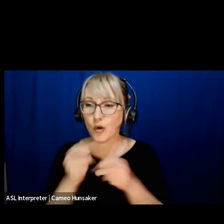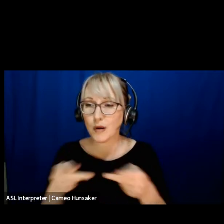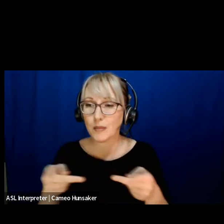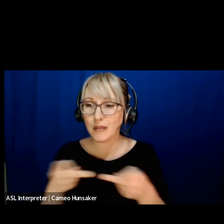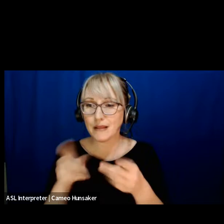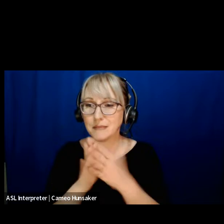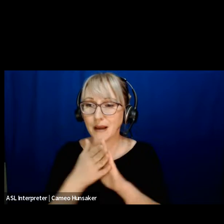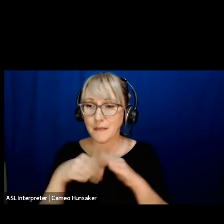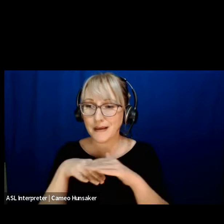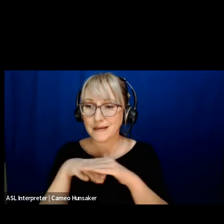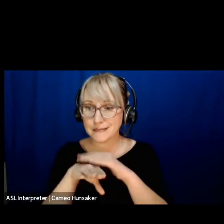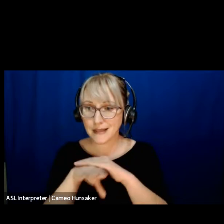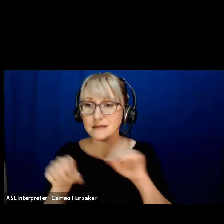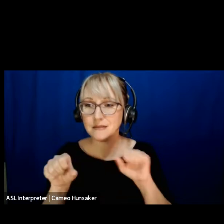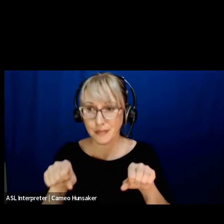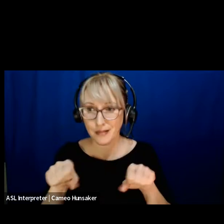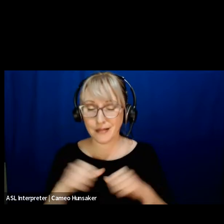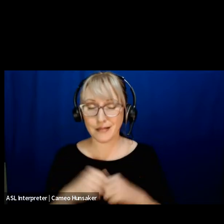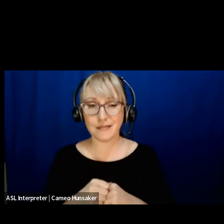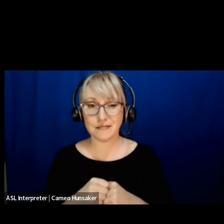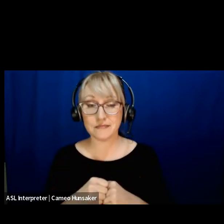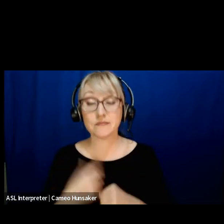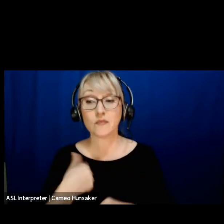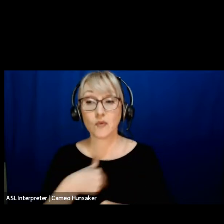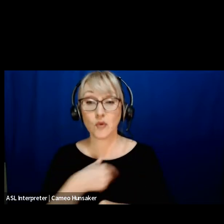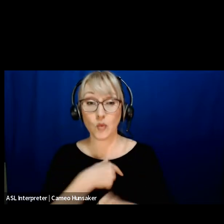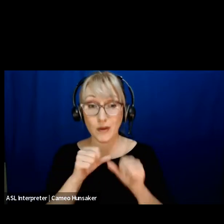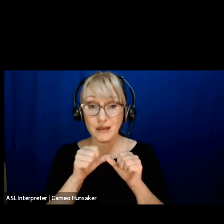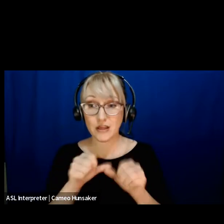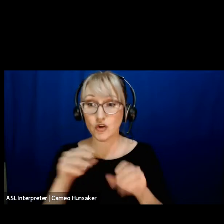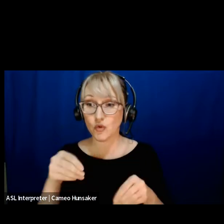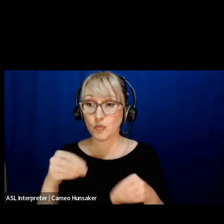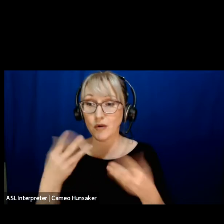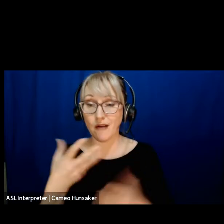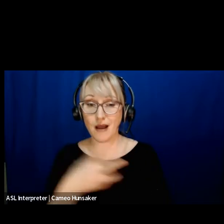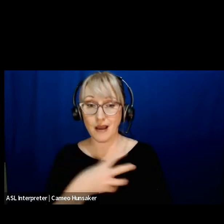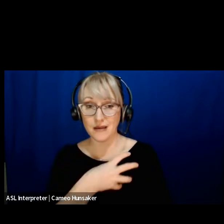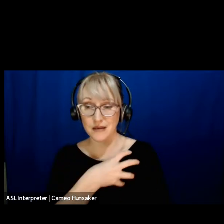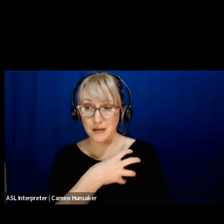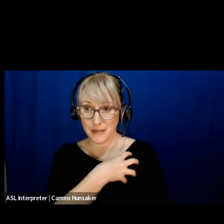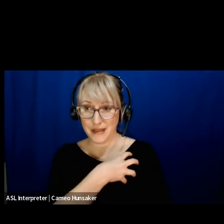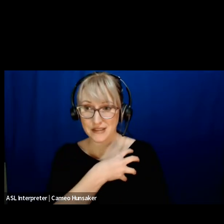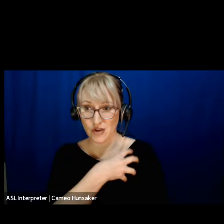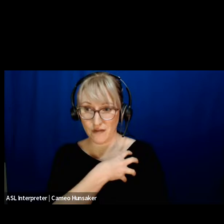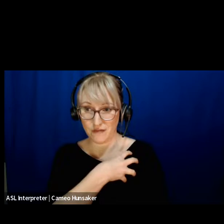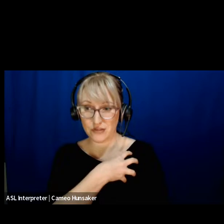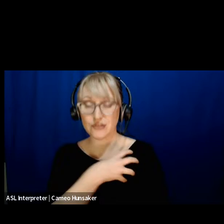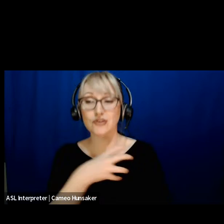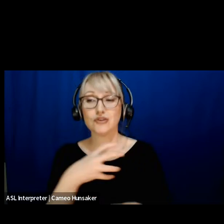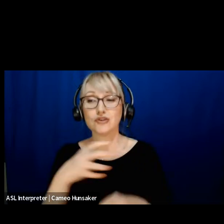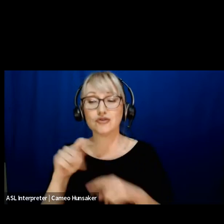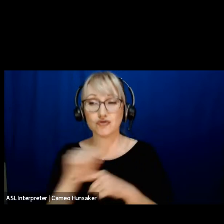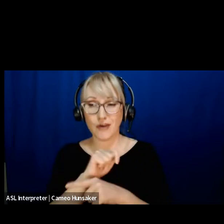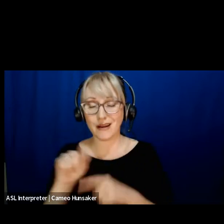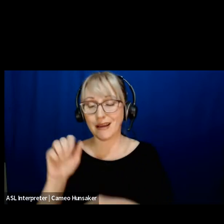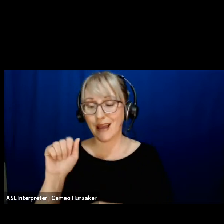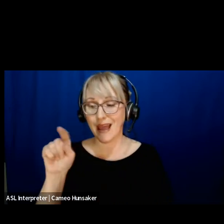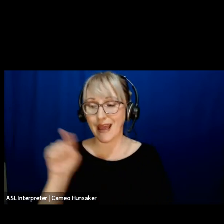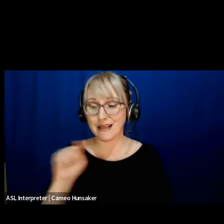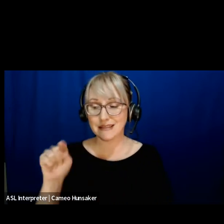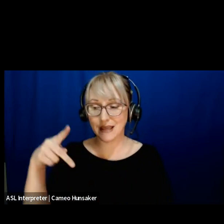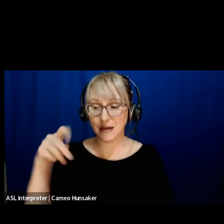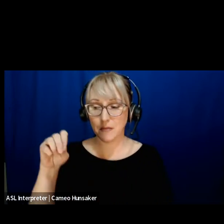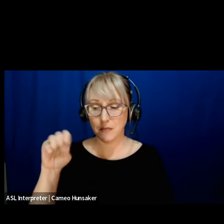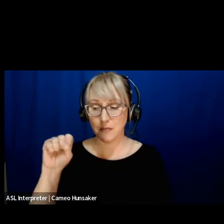continue to provide our peace officers standards and training, or the AZ post, for first responders